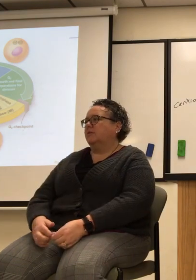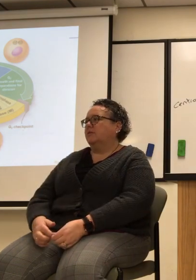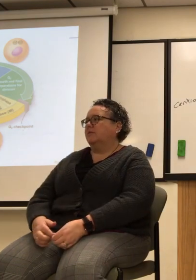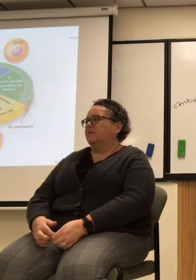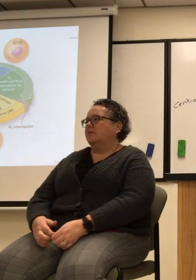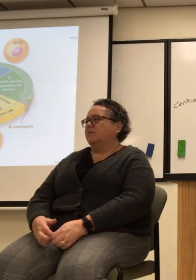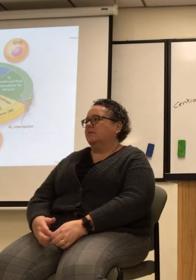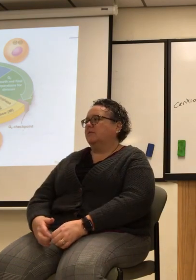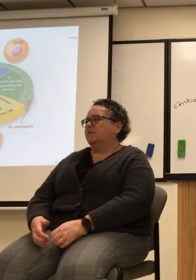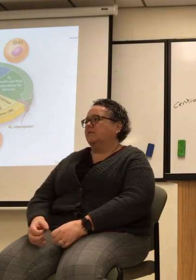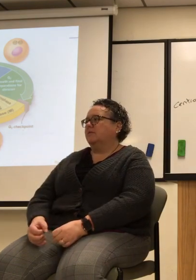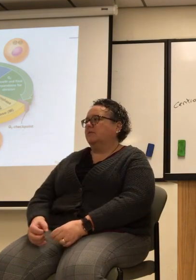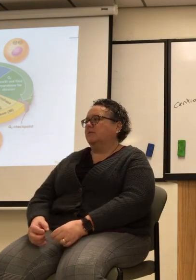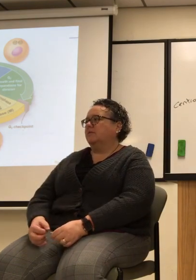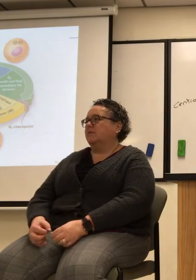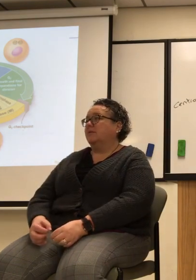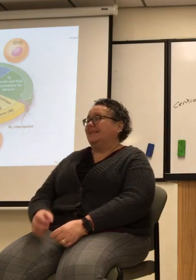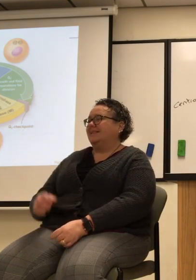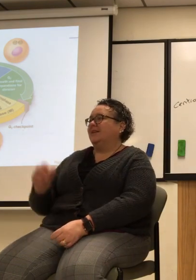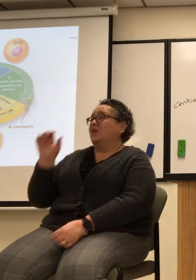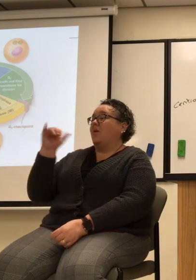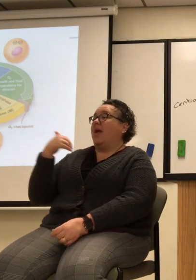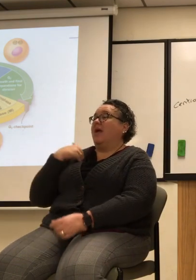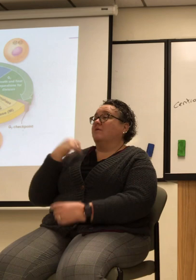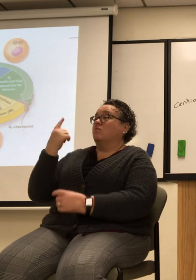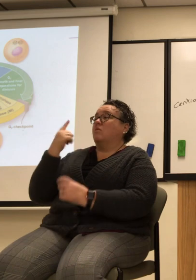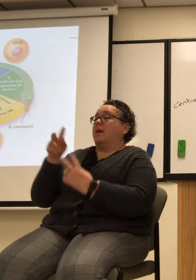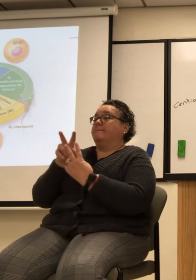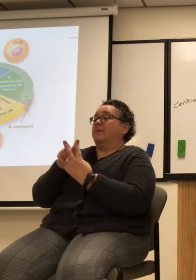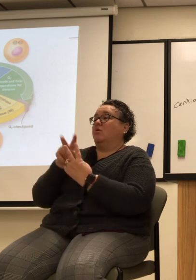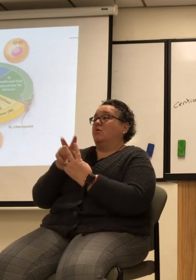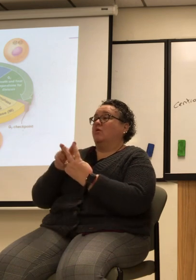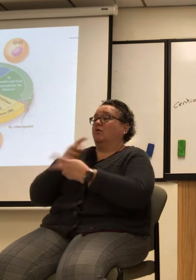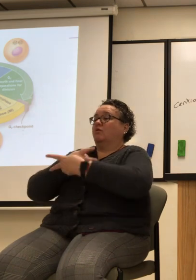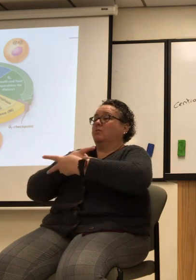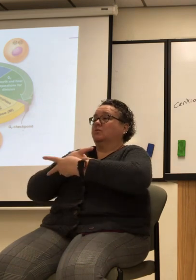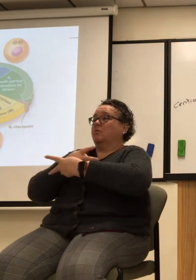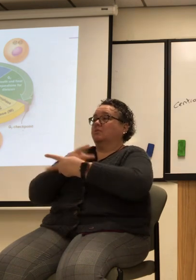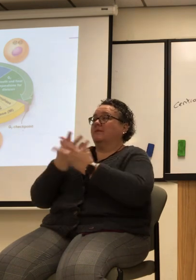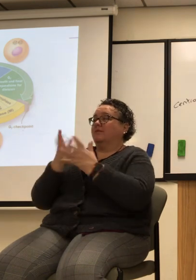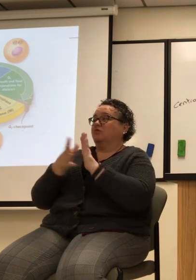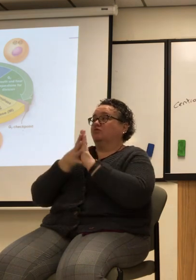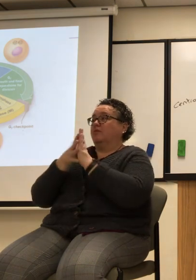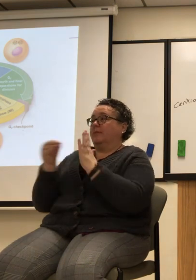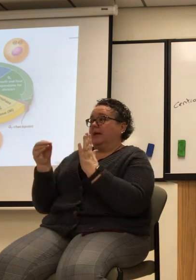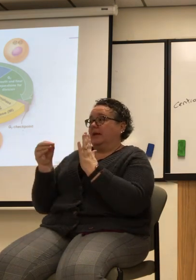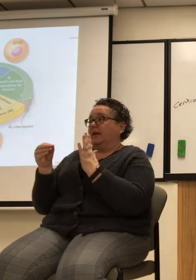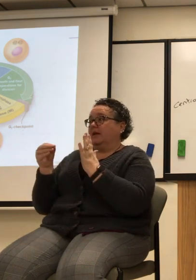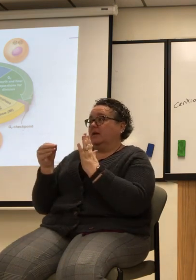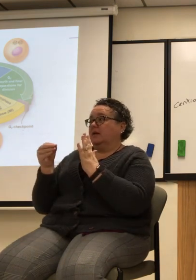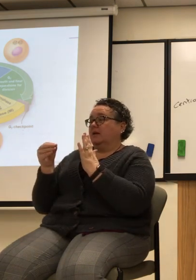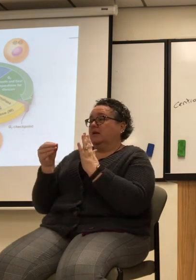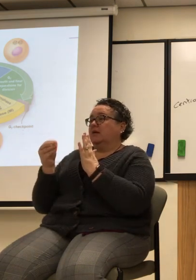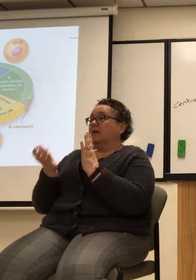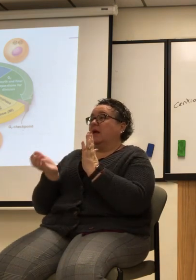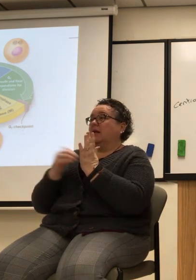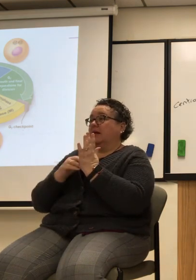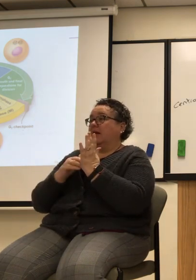core. And you have one pair of chromosomes that have replicated. And again,